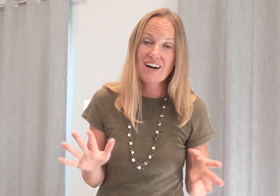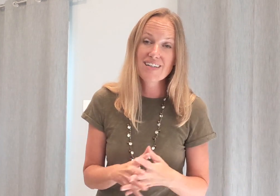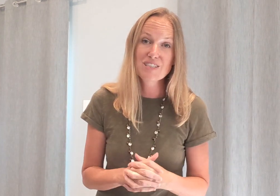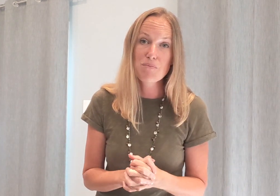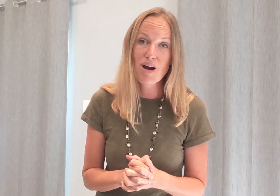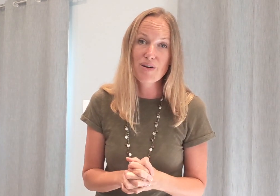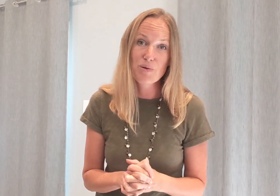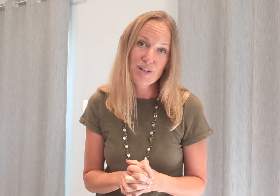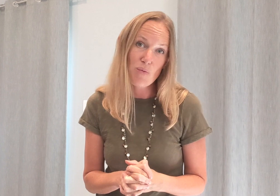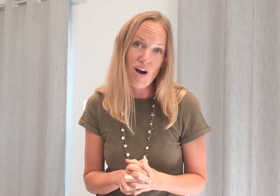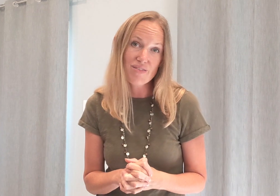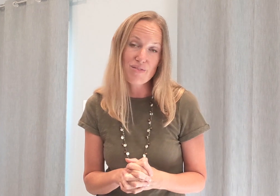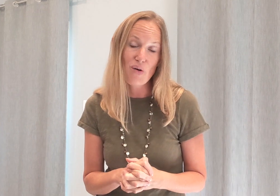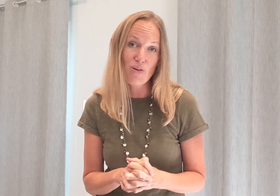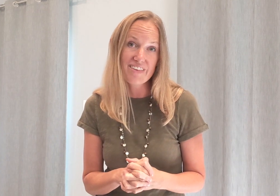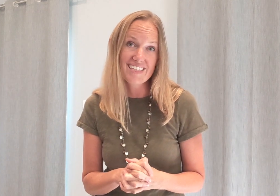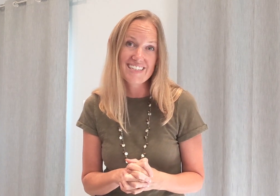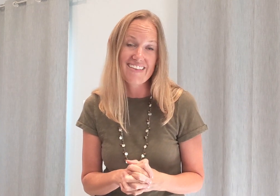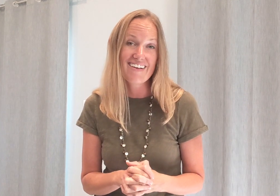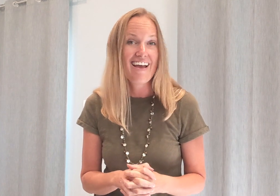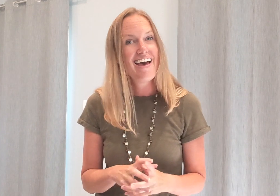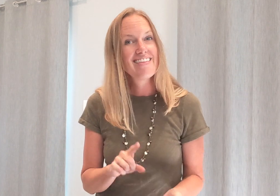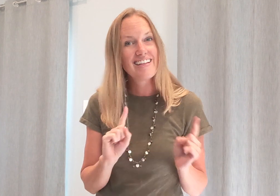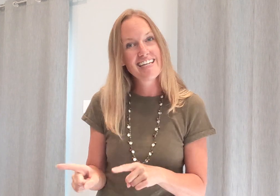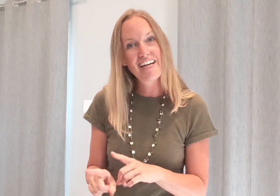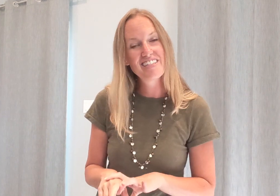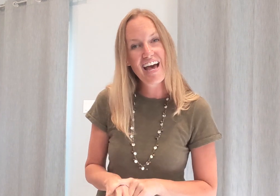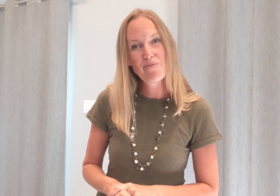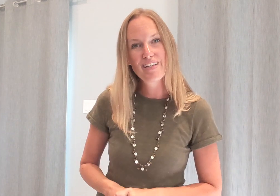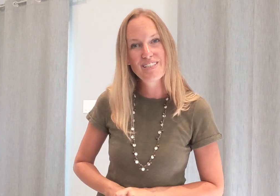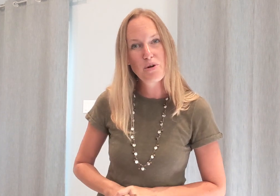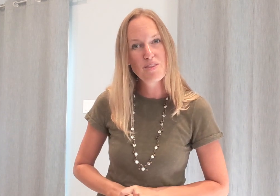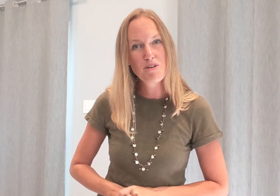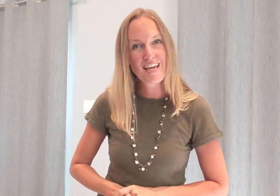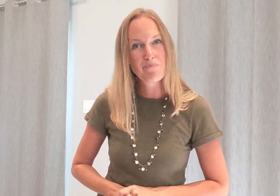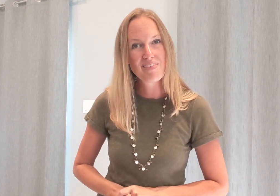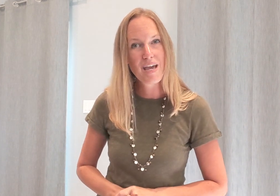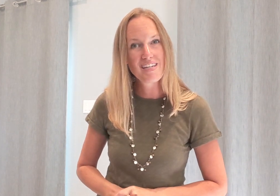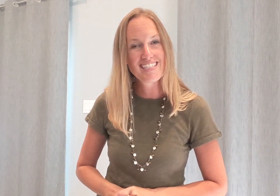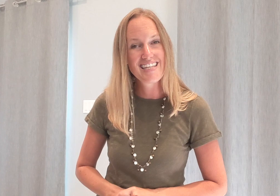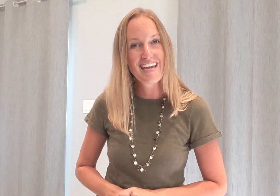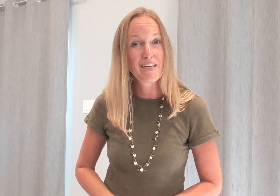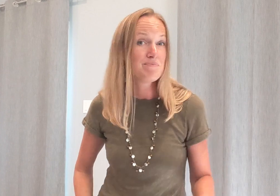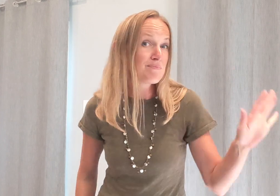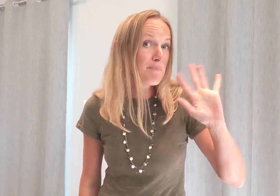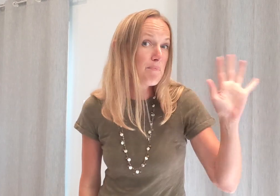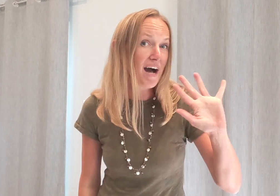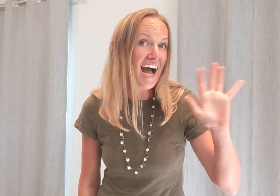song. Tomorrow we're going to walk through the whole thing together, and then the day after that we're going to do it with the music. Can't wait to see you there.